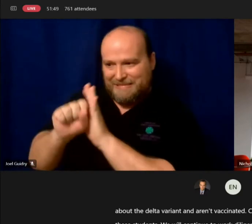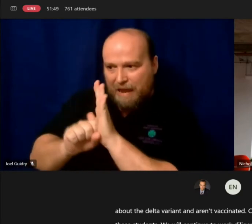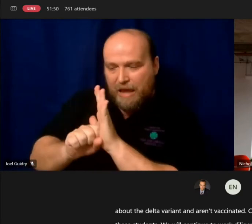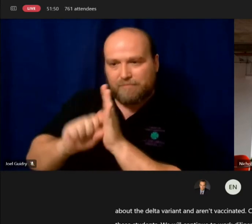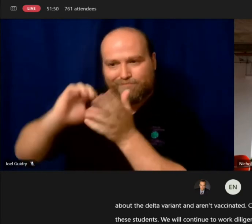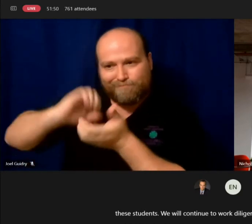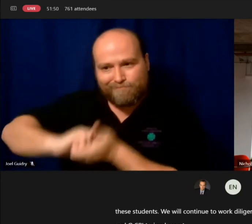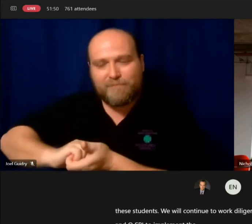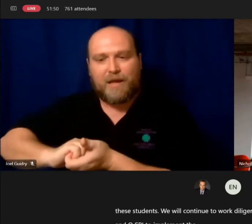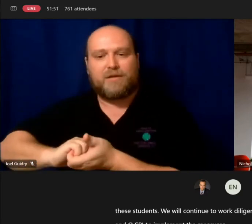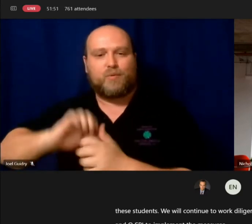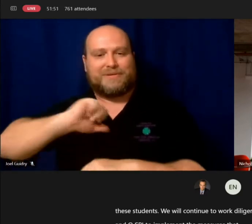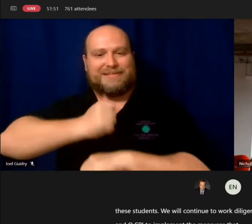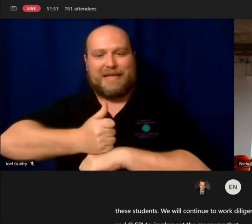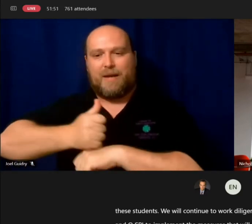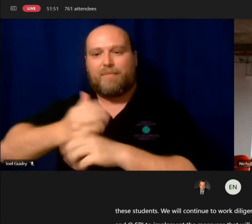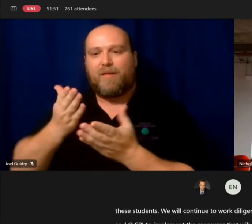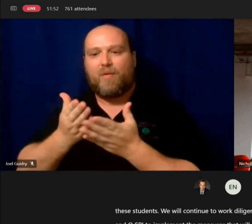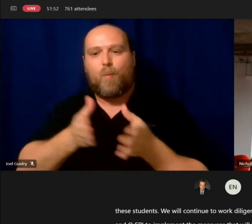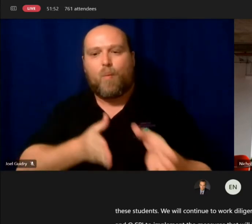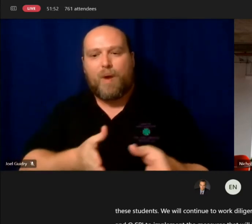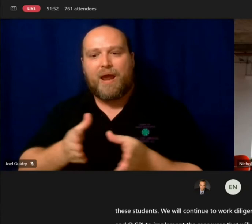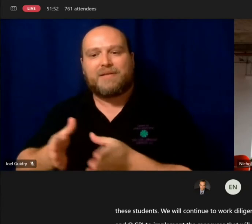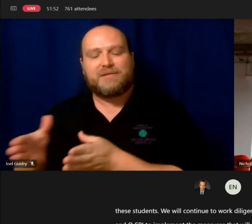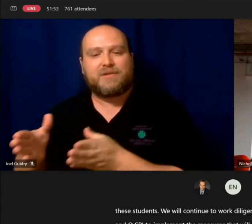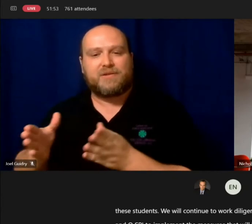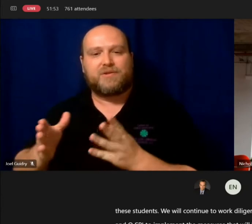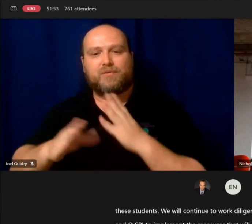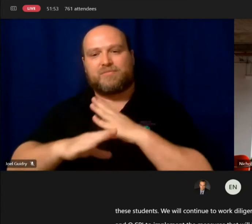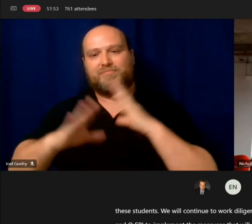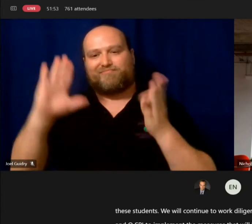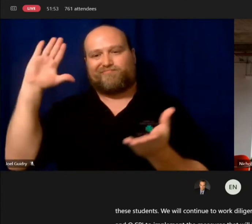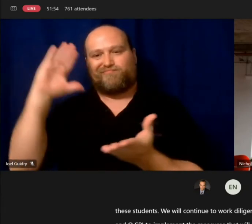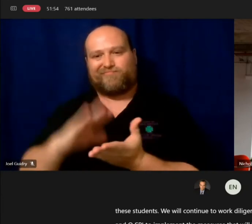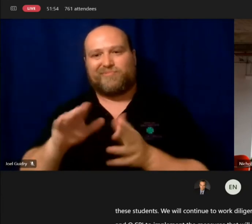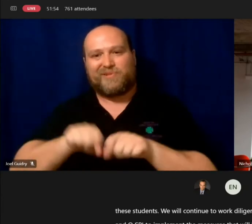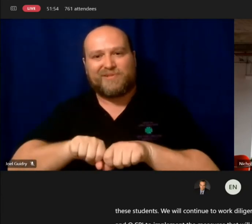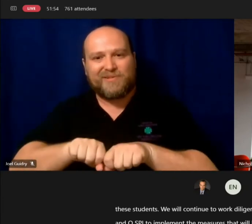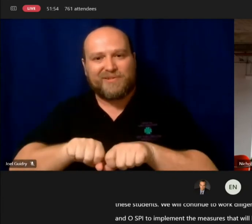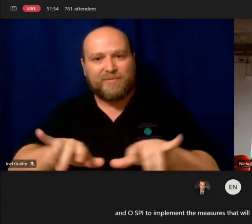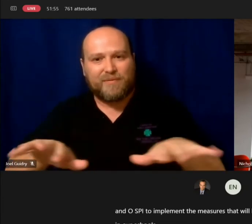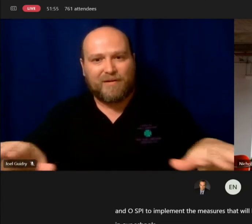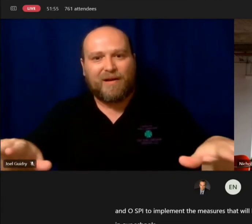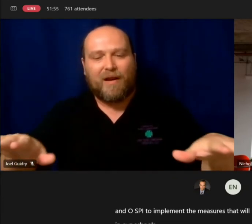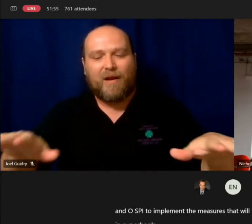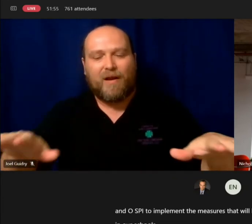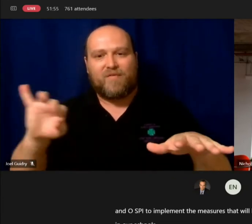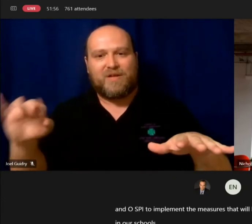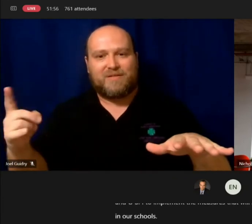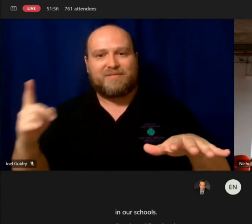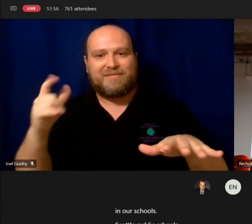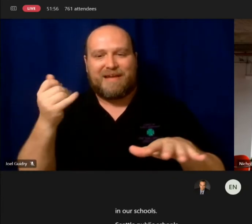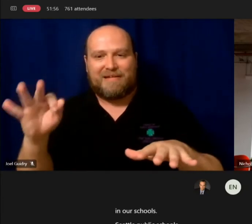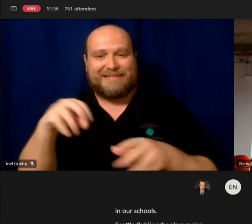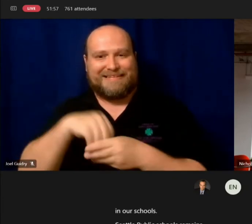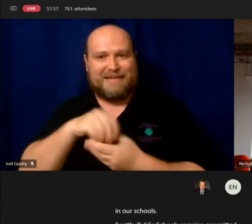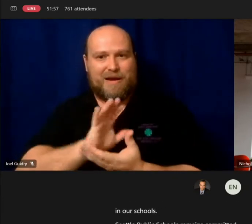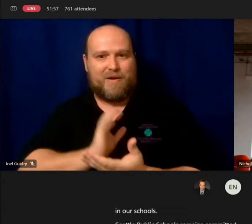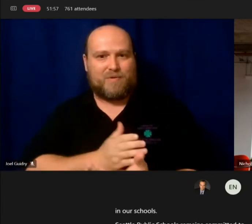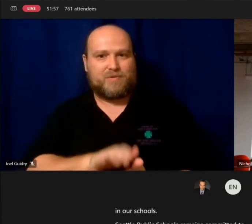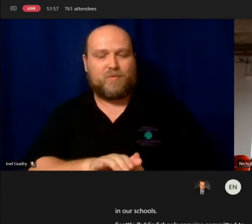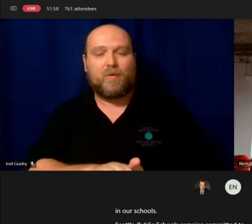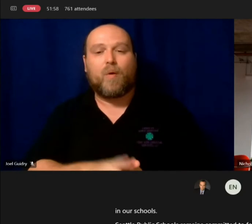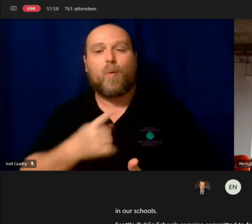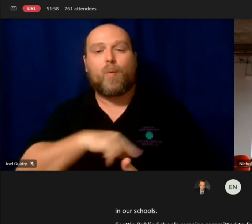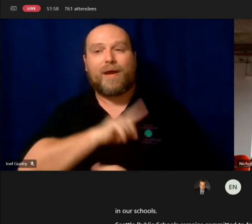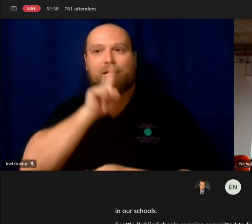will help reduce transmission of COVID in our schools. Seattle Public Schools remains committed to following the science and